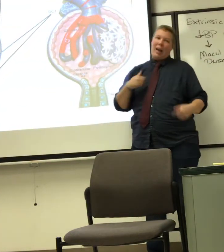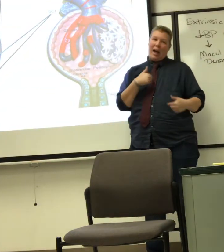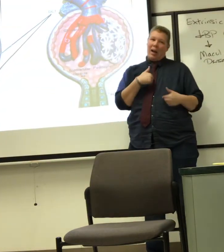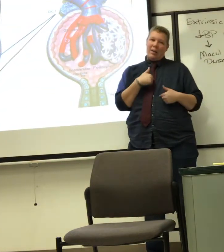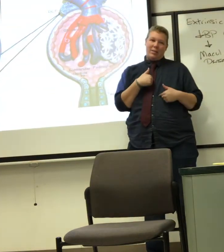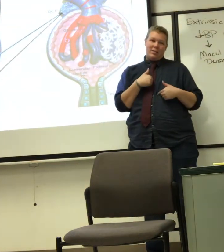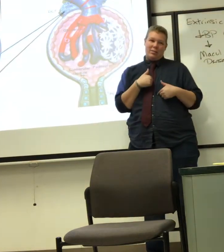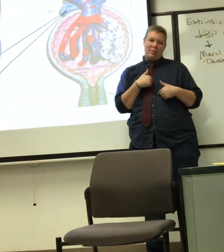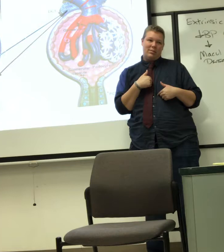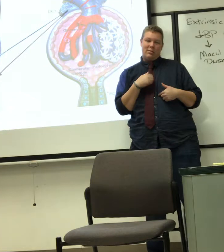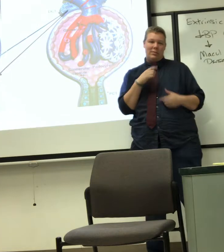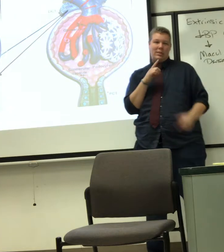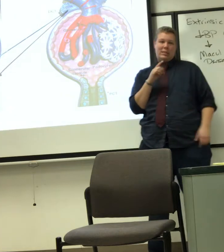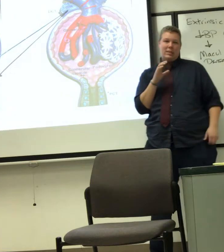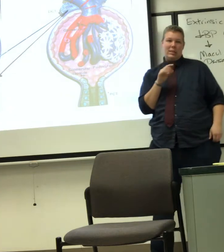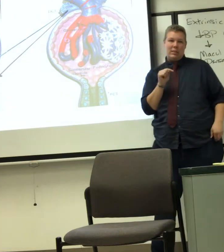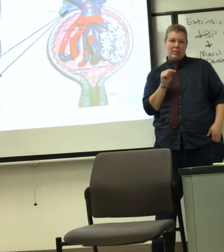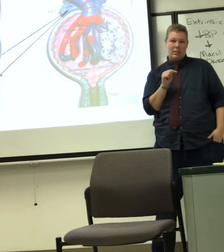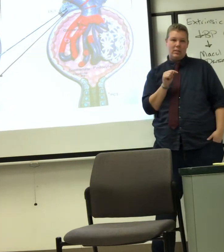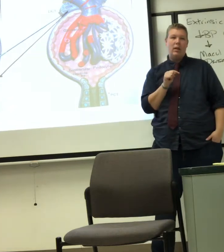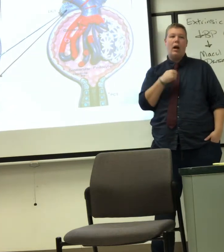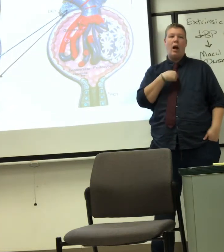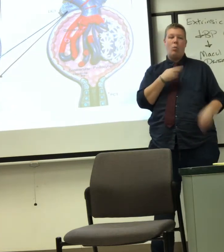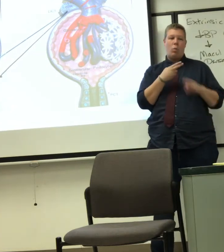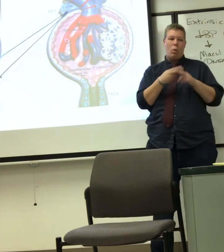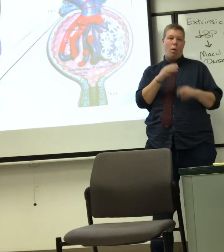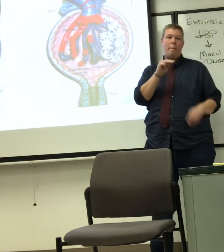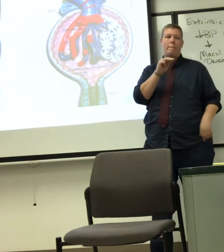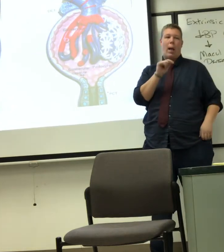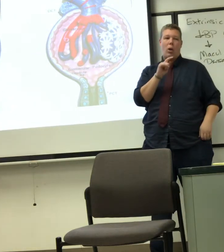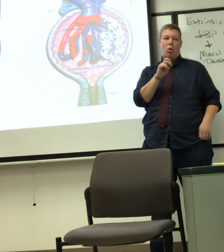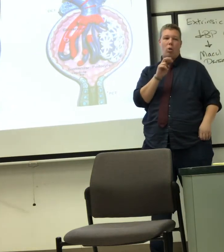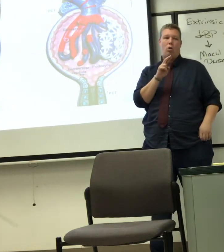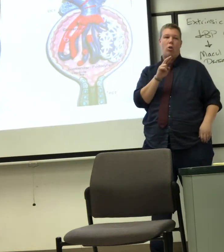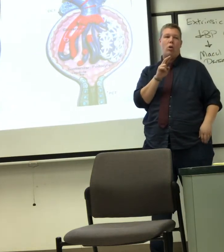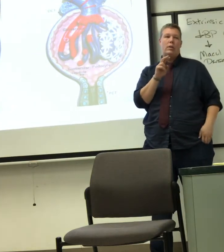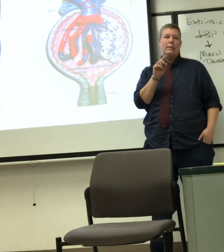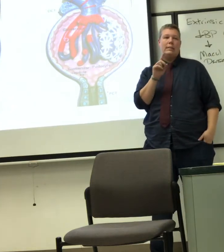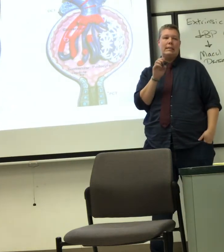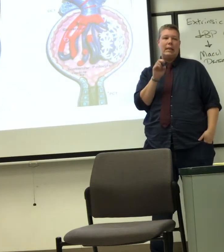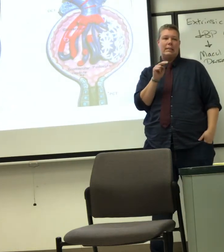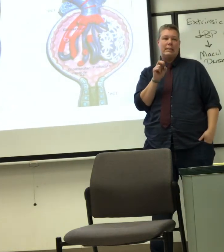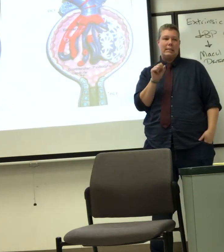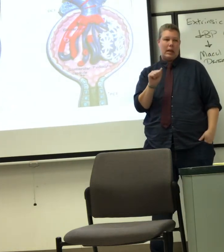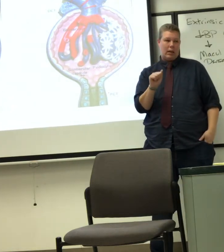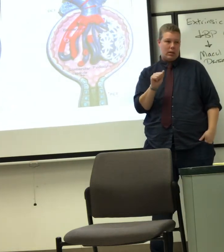that DCT. What would I call it? Macula Densa. And so know that.